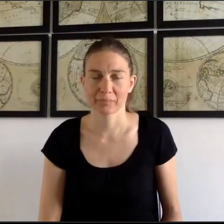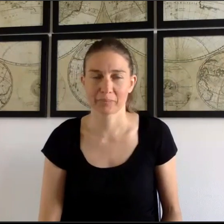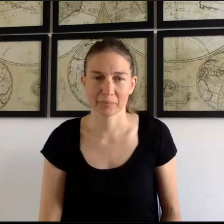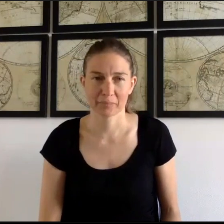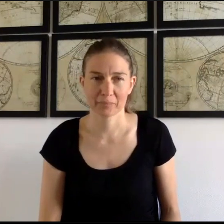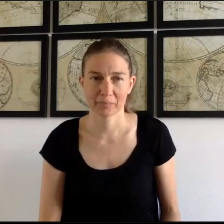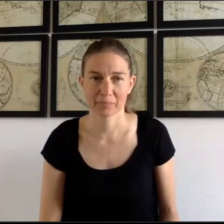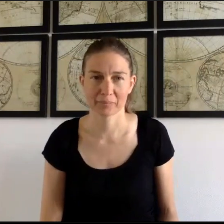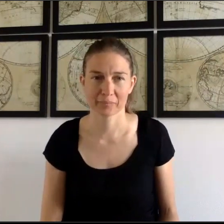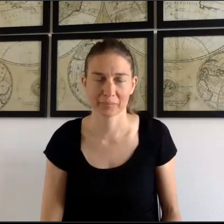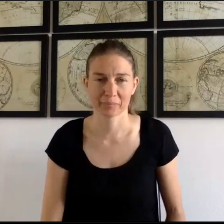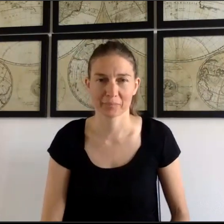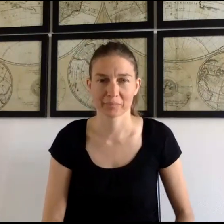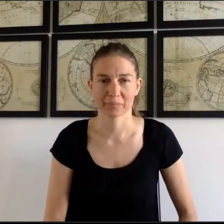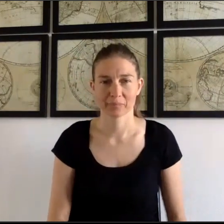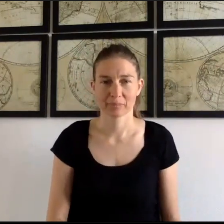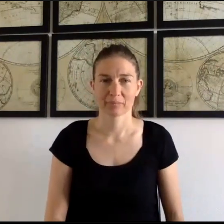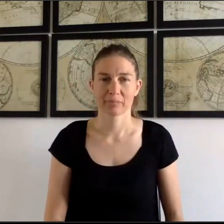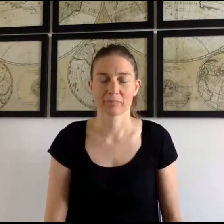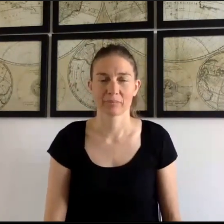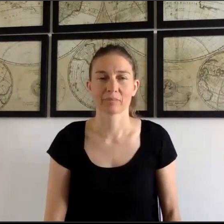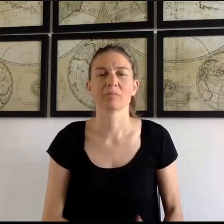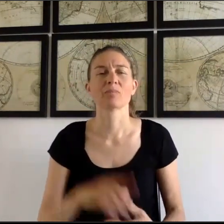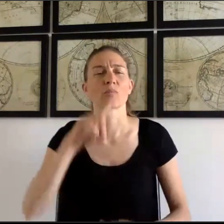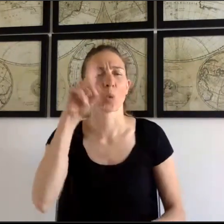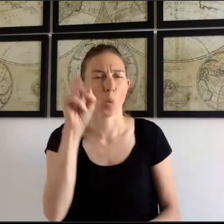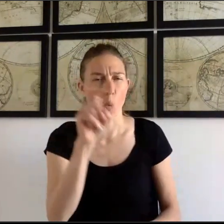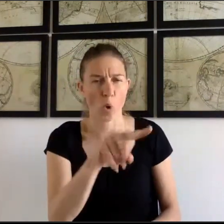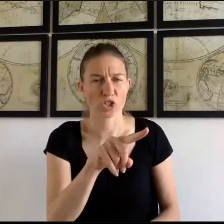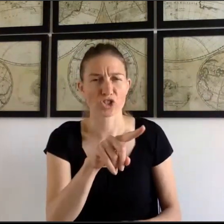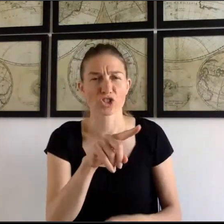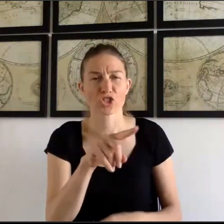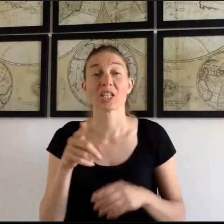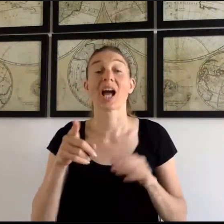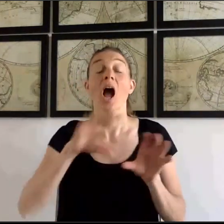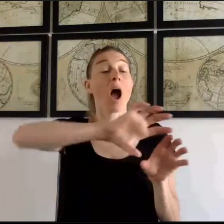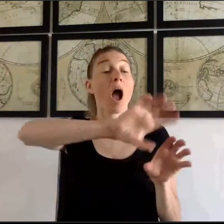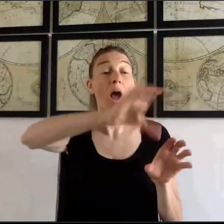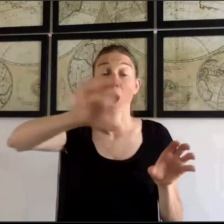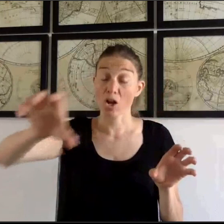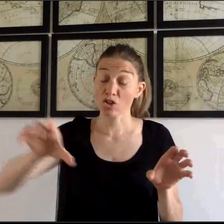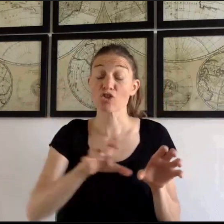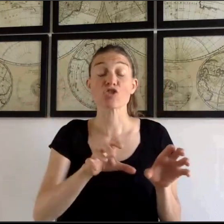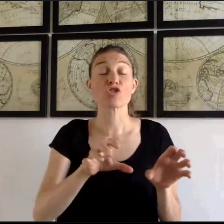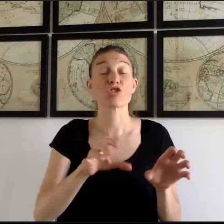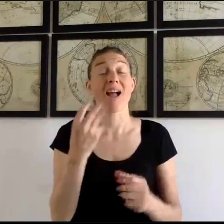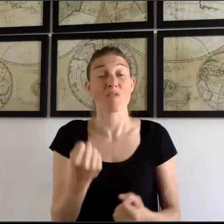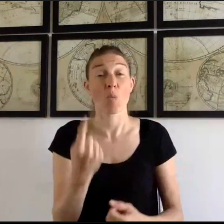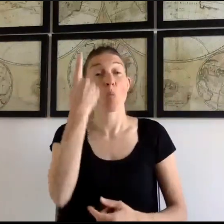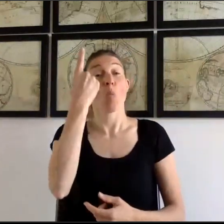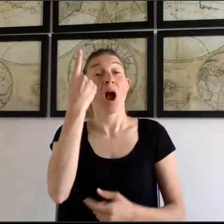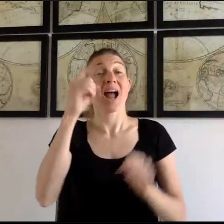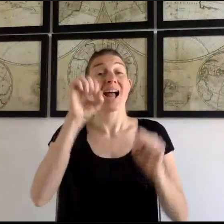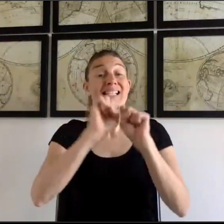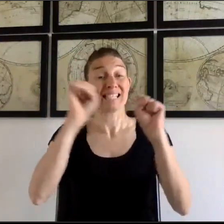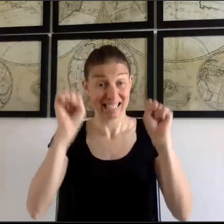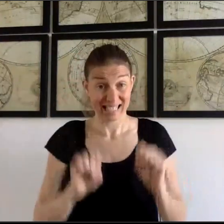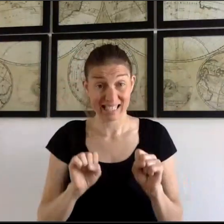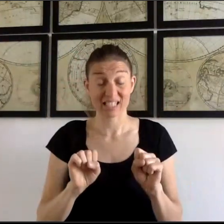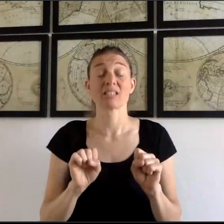do you think there is a system in any country or region that we could confidently describe as being compliant with